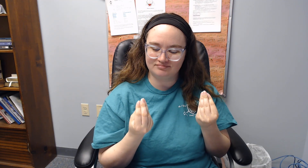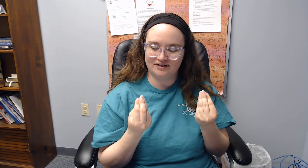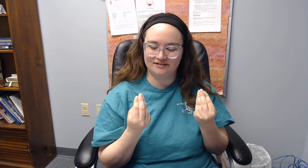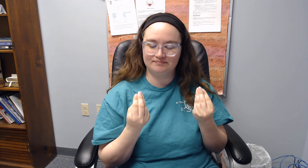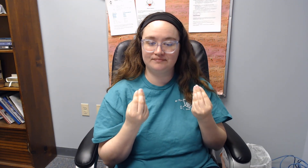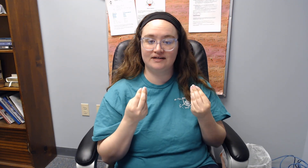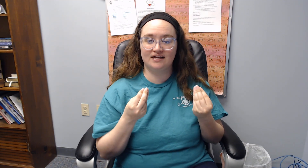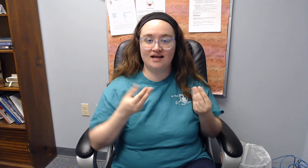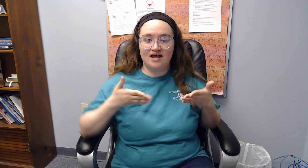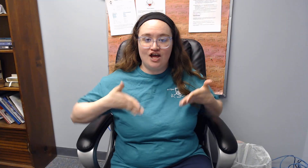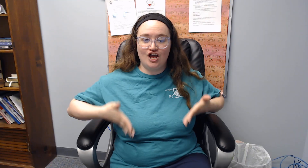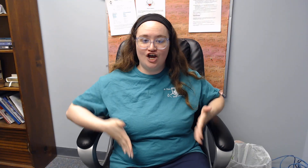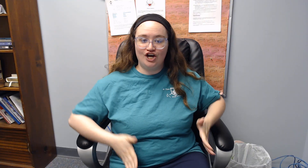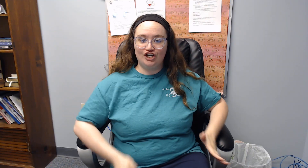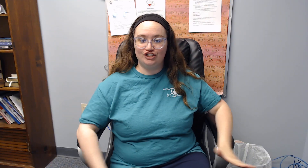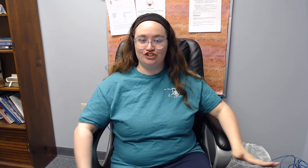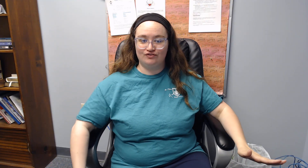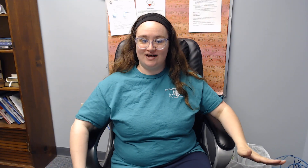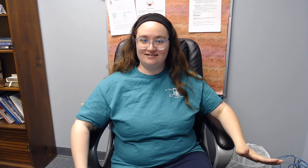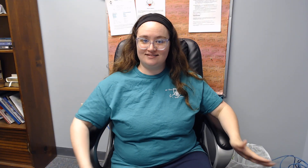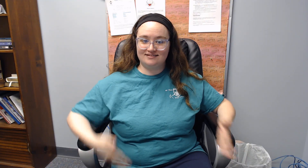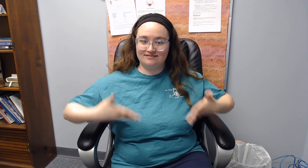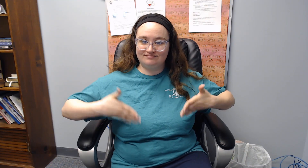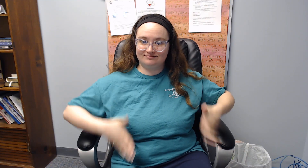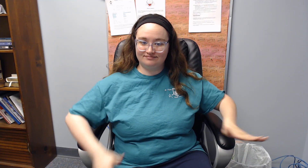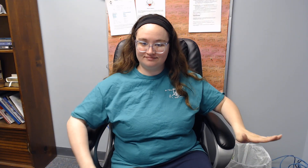Okay. A dress.